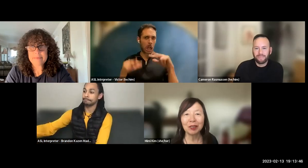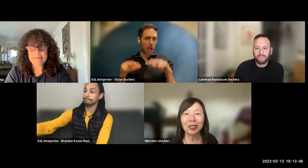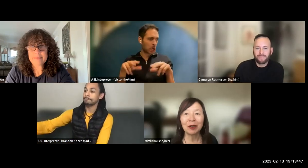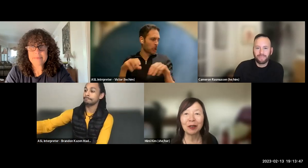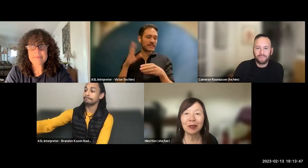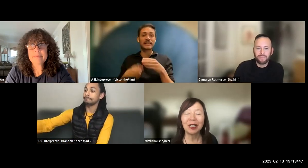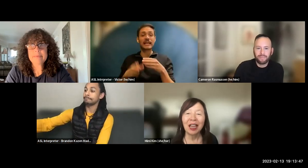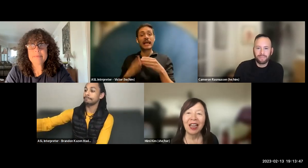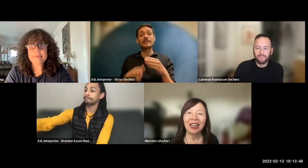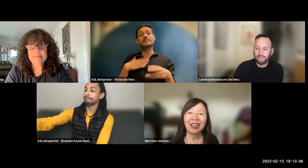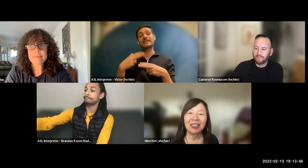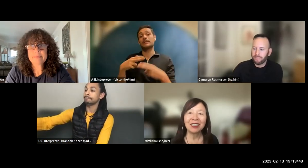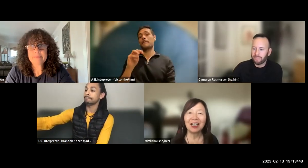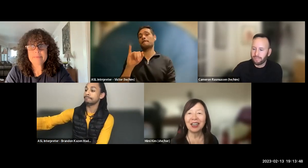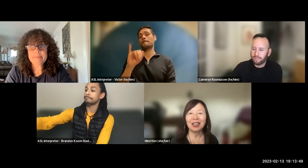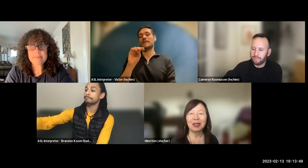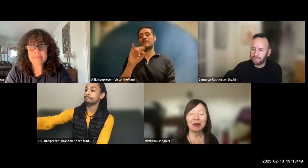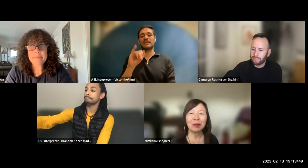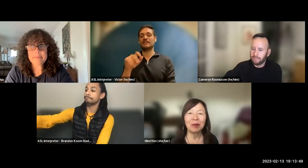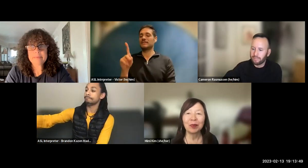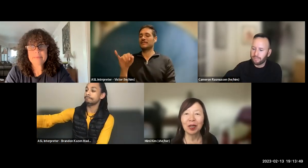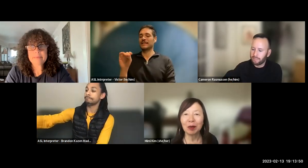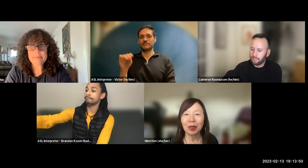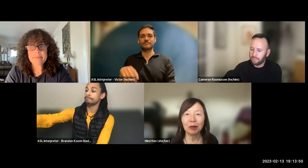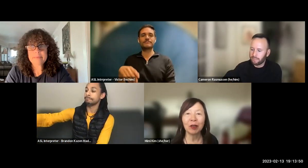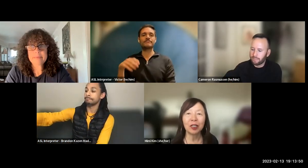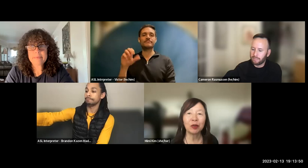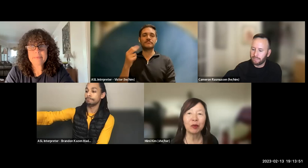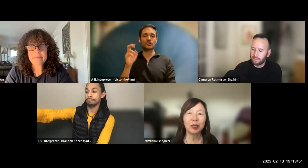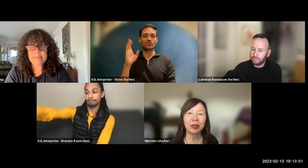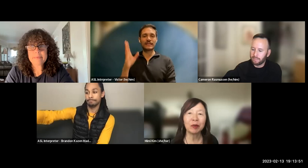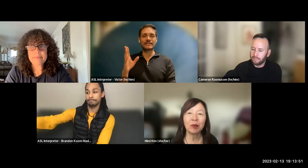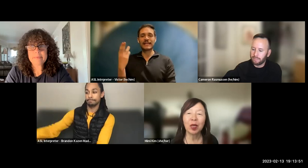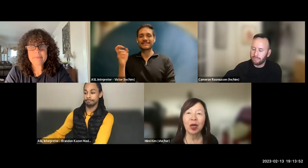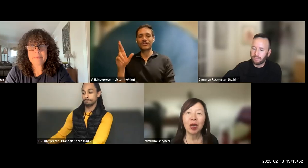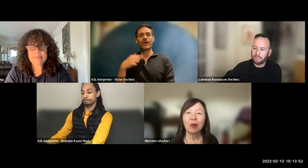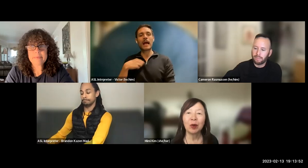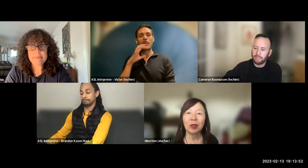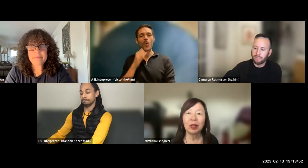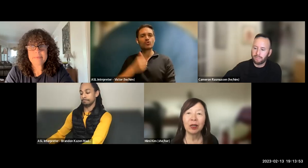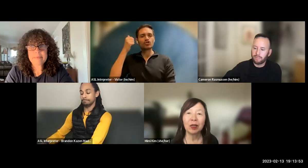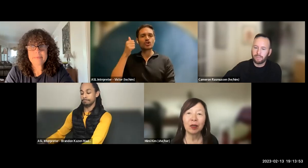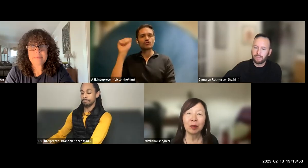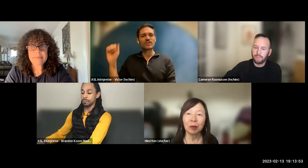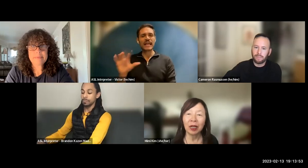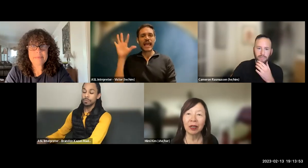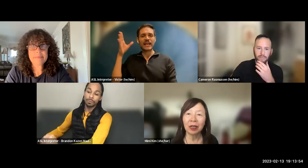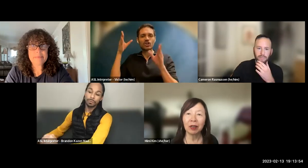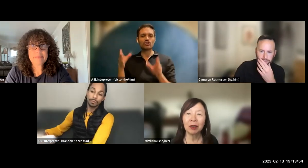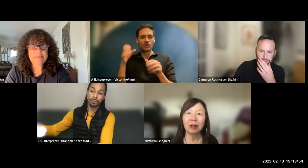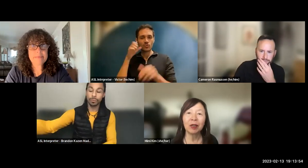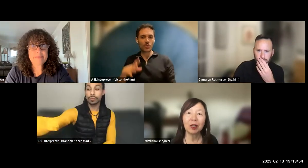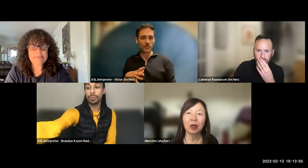Mimi Kim, she, her, and I am an older Asian woman with